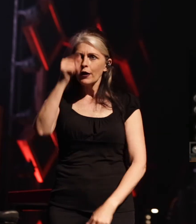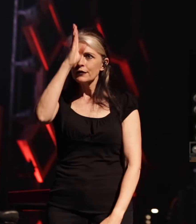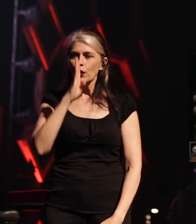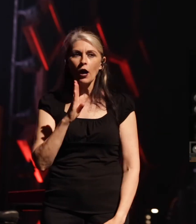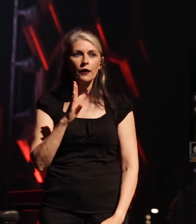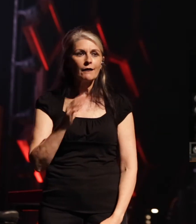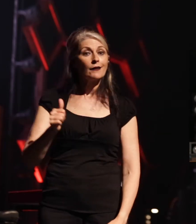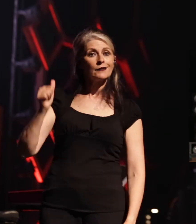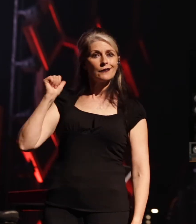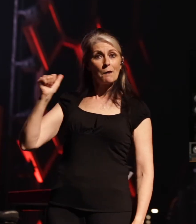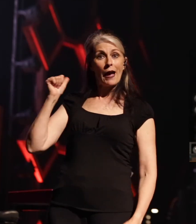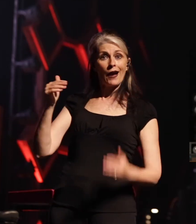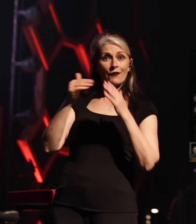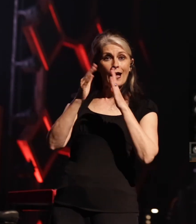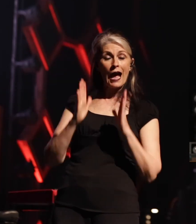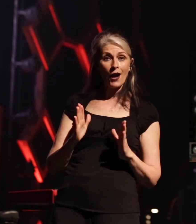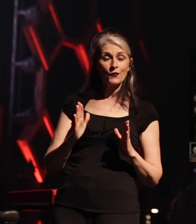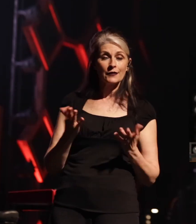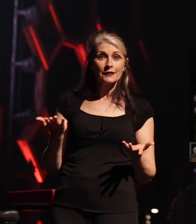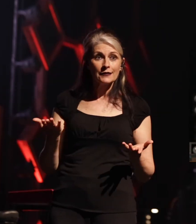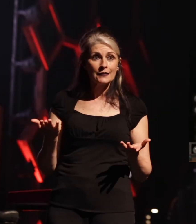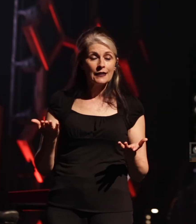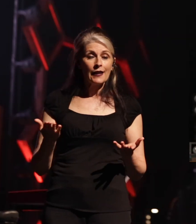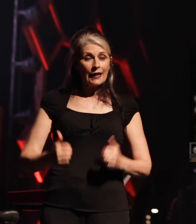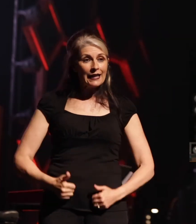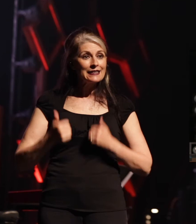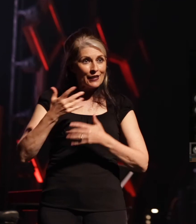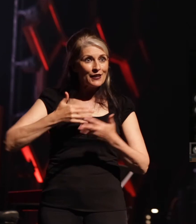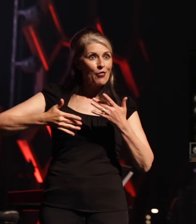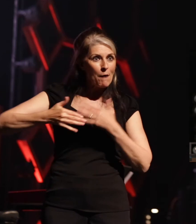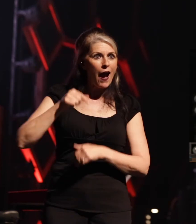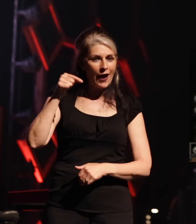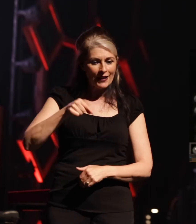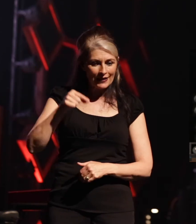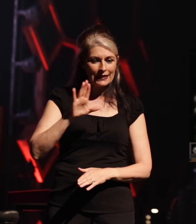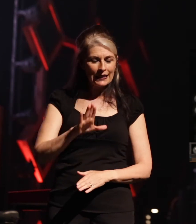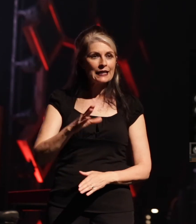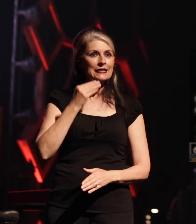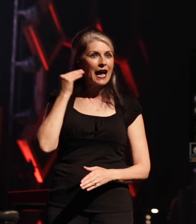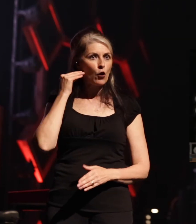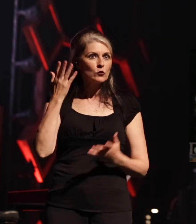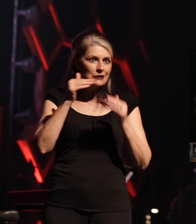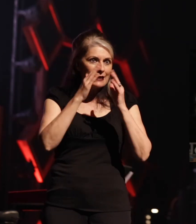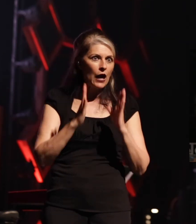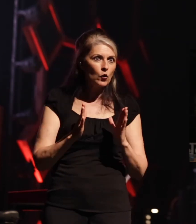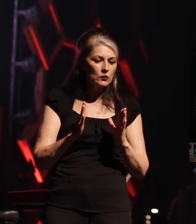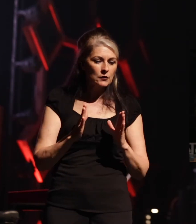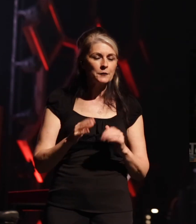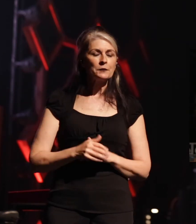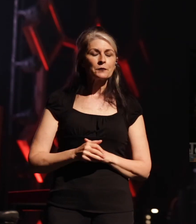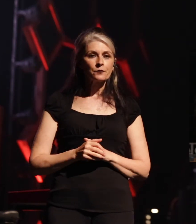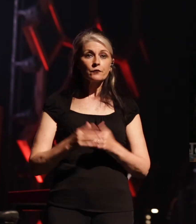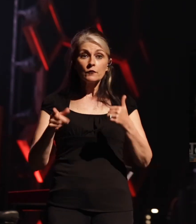house. He's dwelling in the back. This is his house. This is where he was. So the first thing